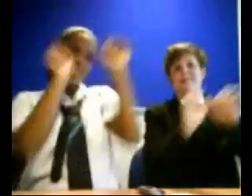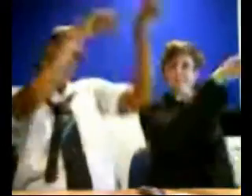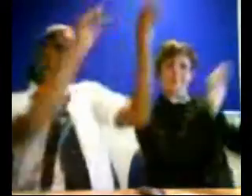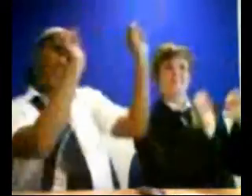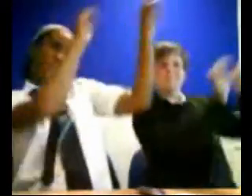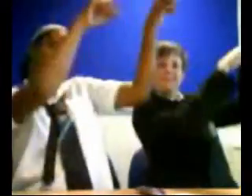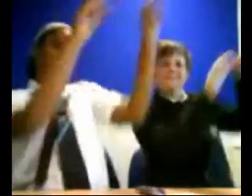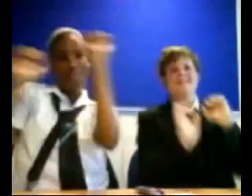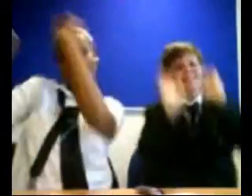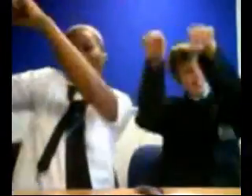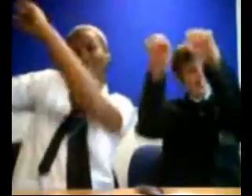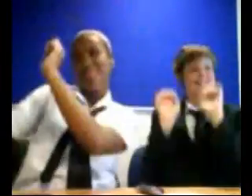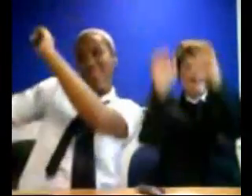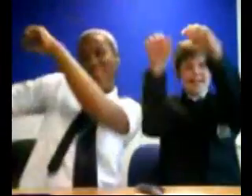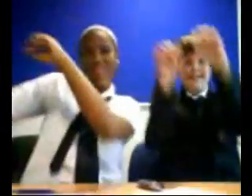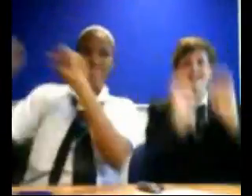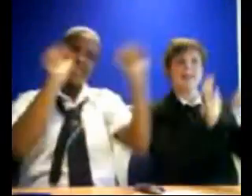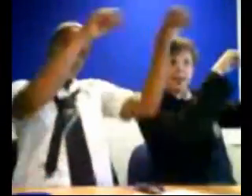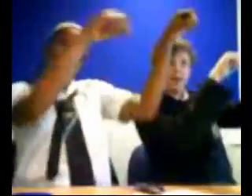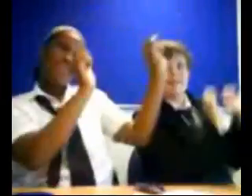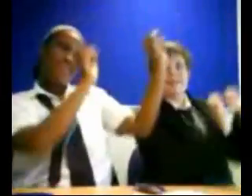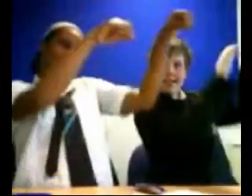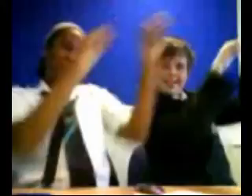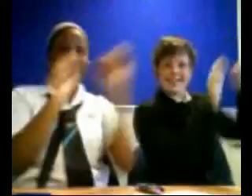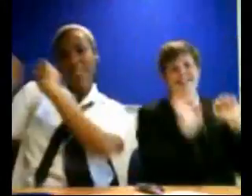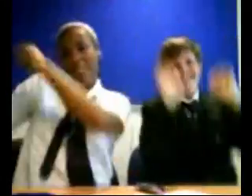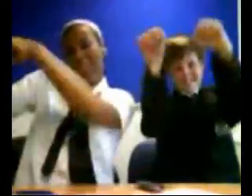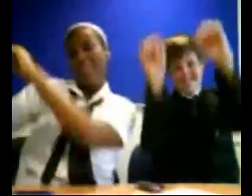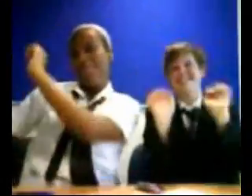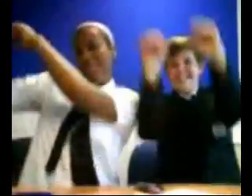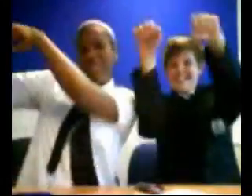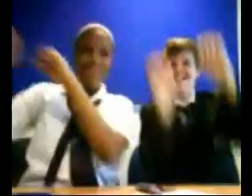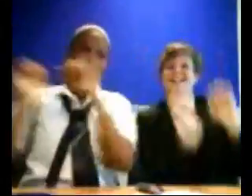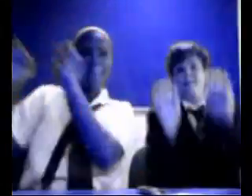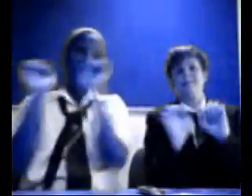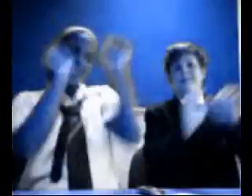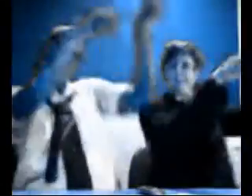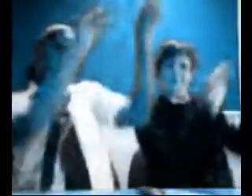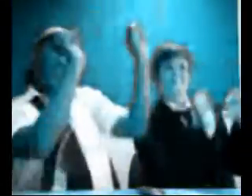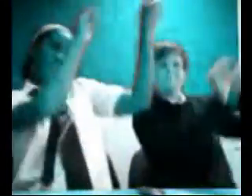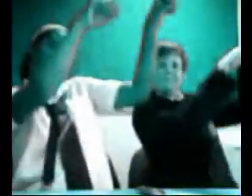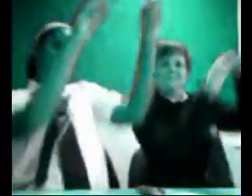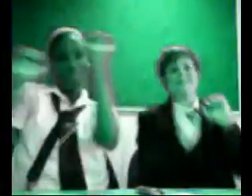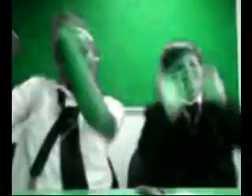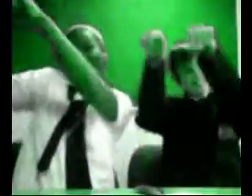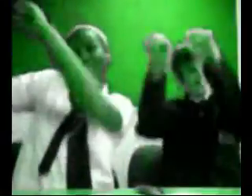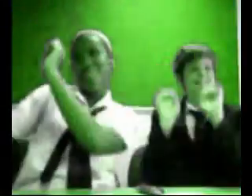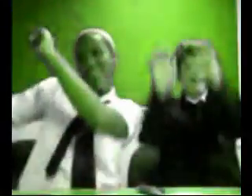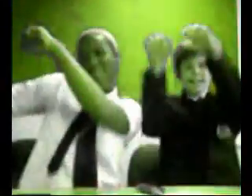All my riches and my fame No mean nothing without you You know my sleep me call your name cause I am dreaming of you But if you ride the girl them dream for each one back to my